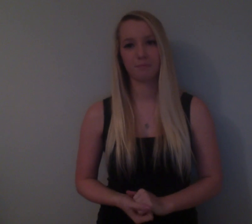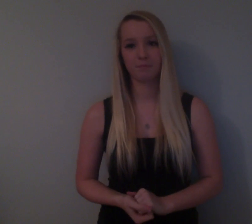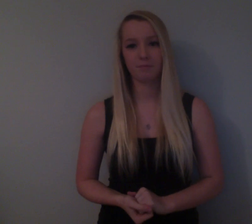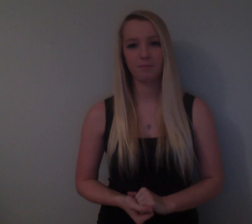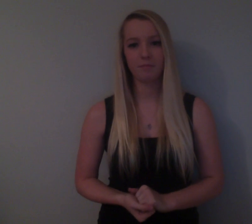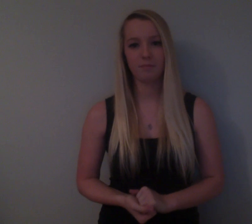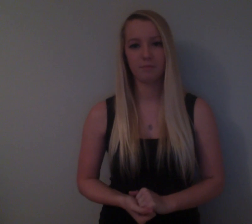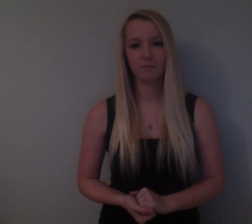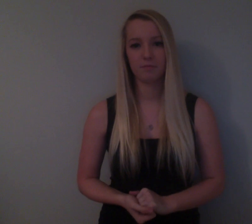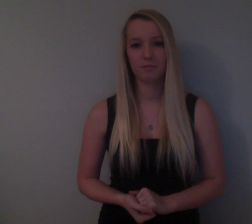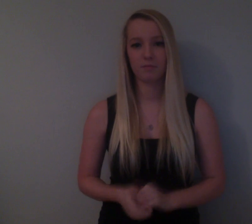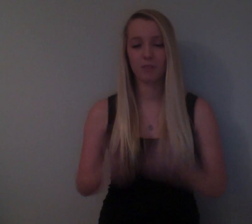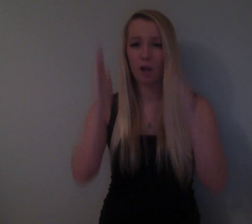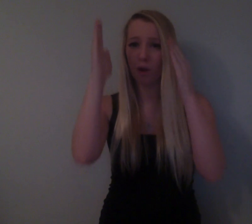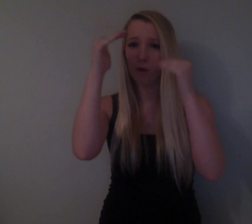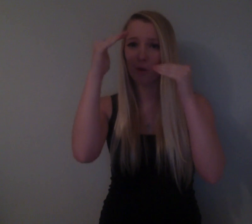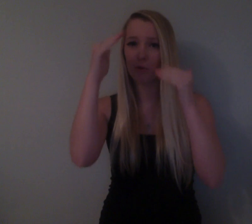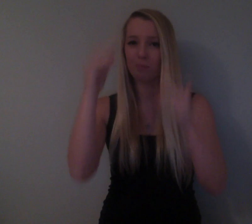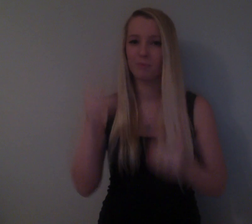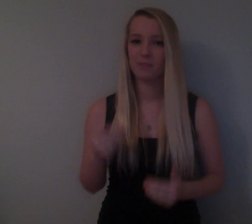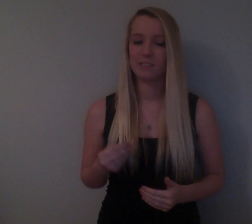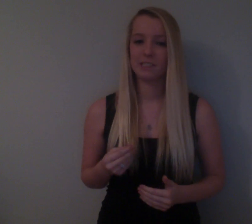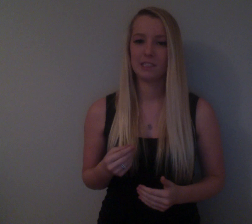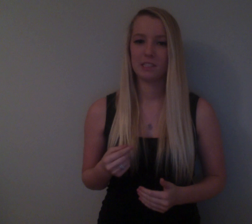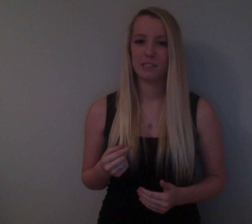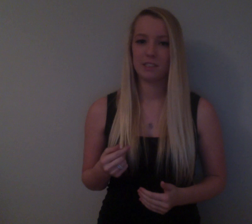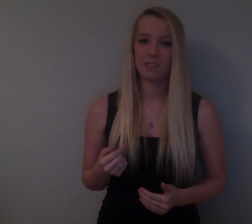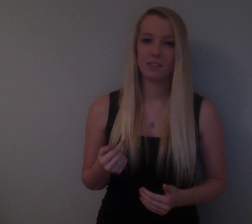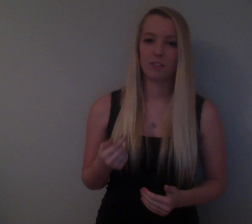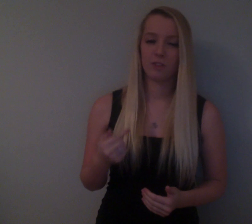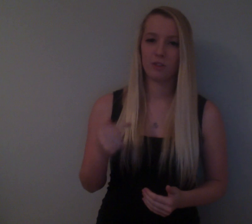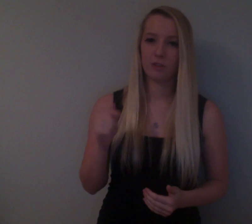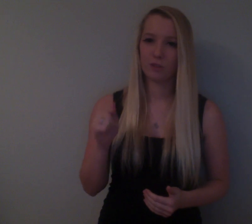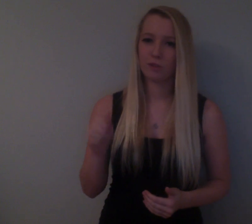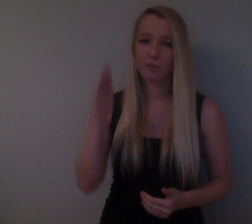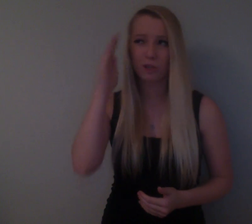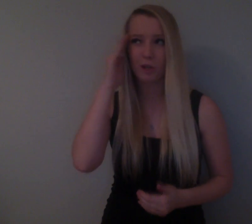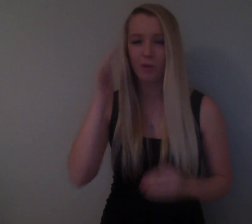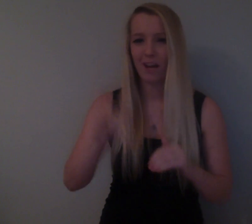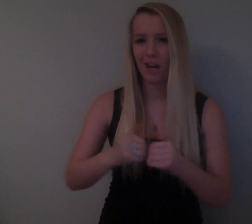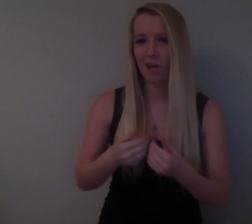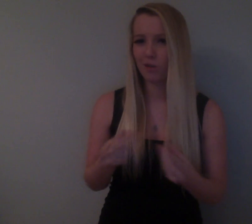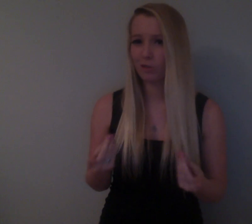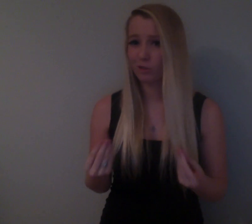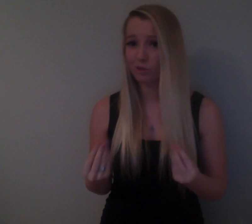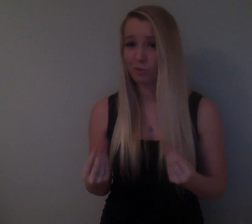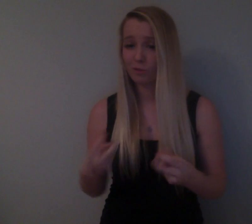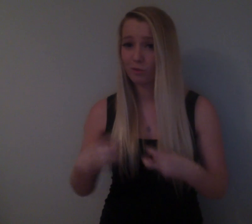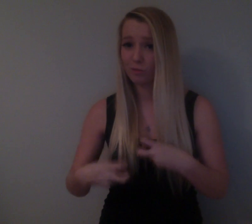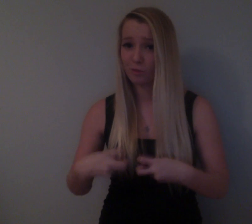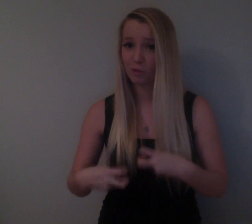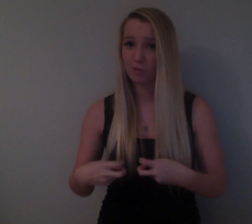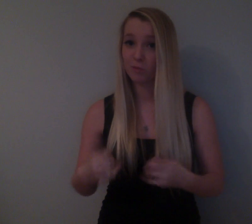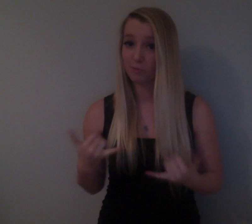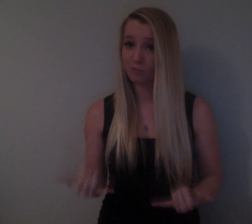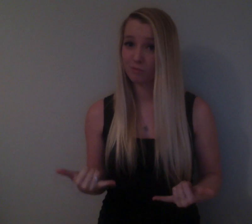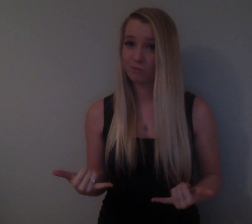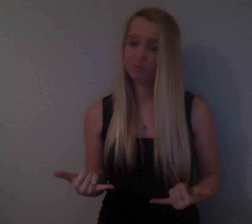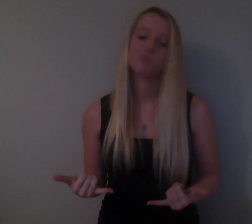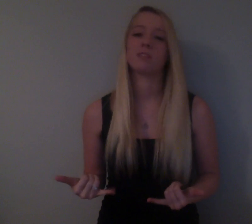So hopefully that gives you a sense of how to do these types of problems. And more than, I guess, this, and you're going to learn multiplication